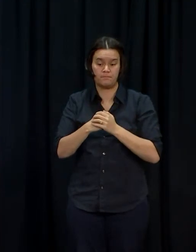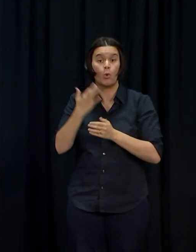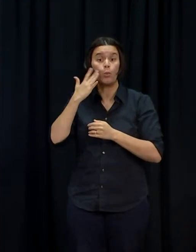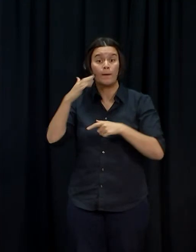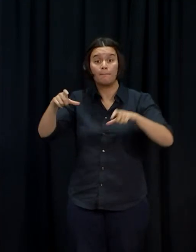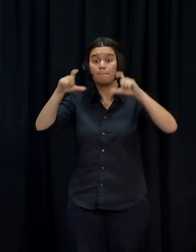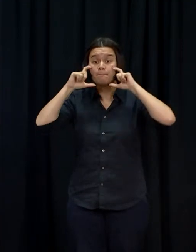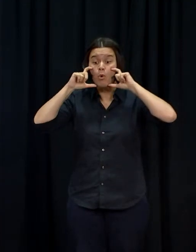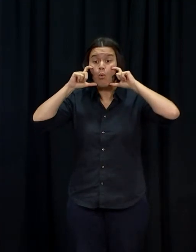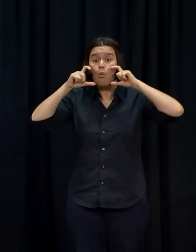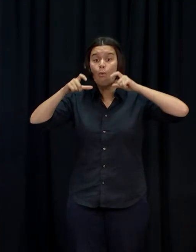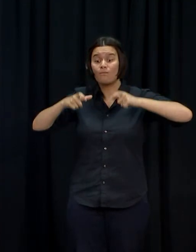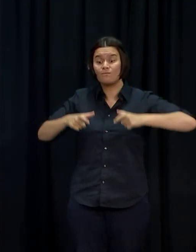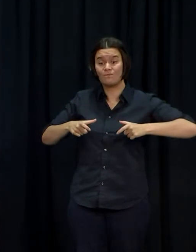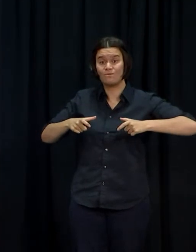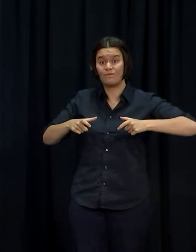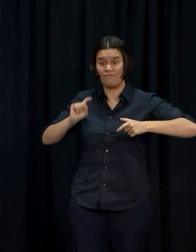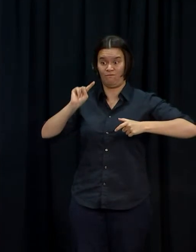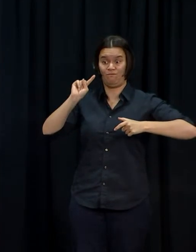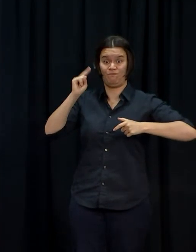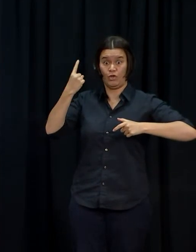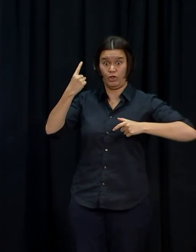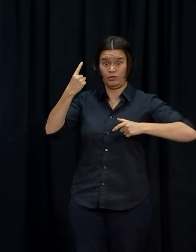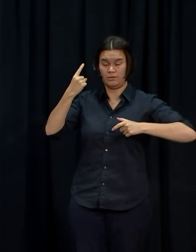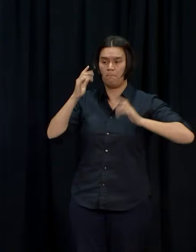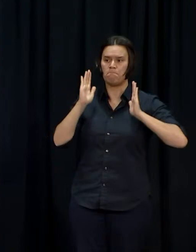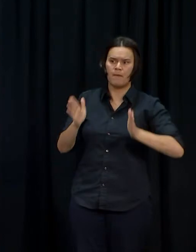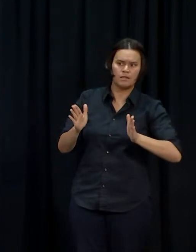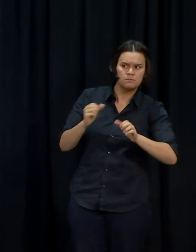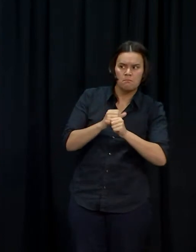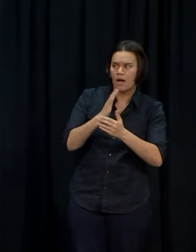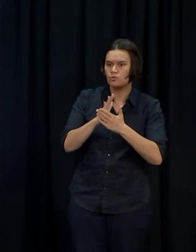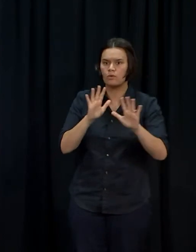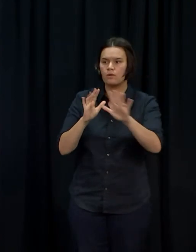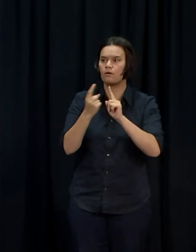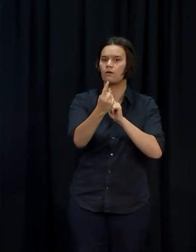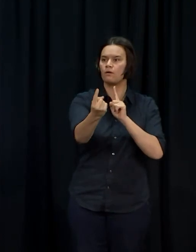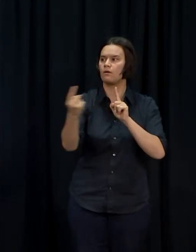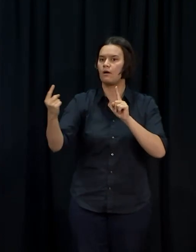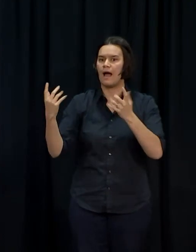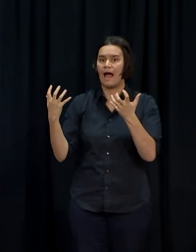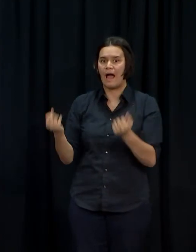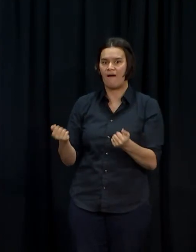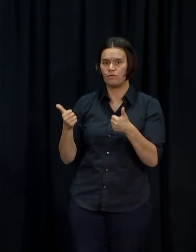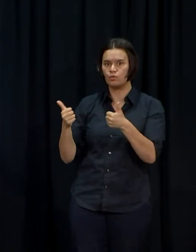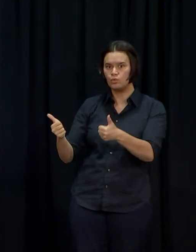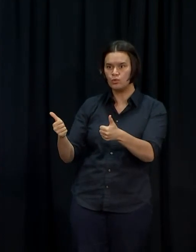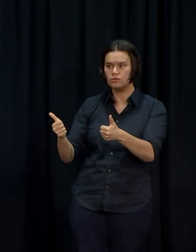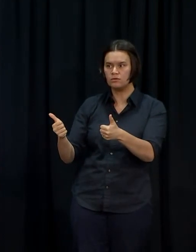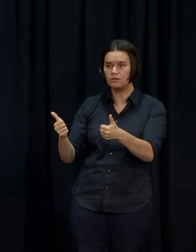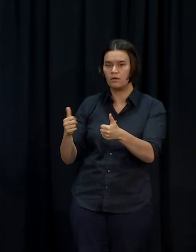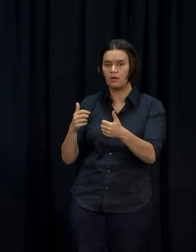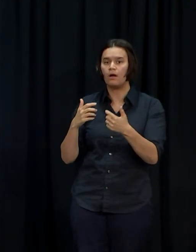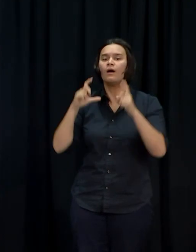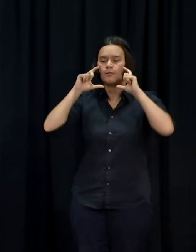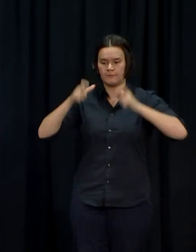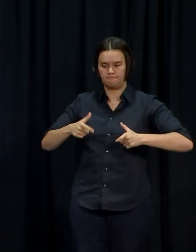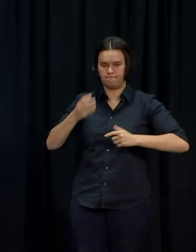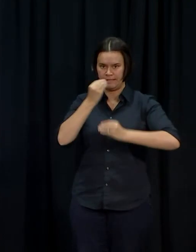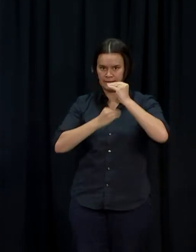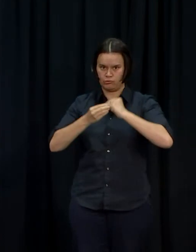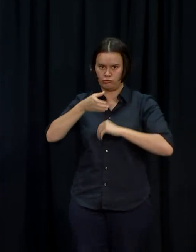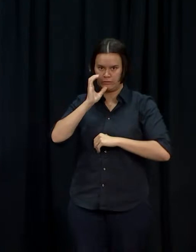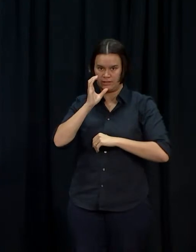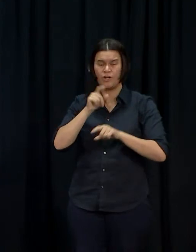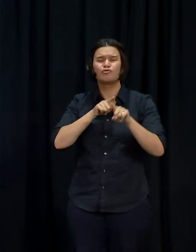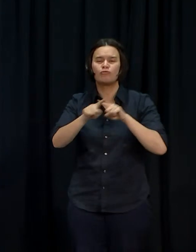drinking, physical distancing must be maintained. Eat alone or in a well-ventilated space where possible. Travel alone to